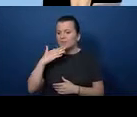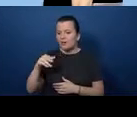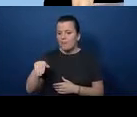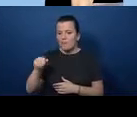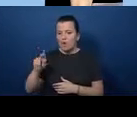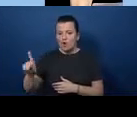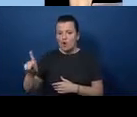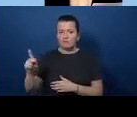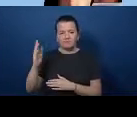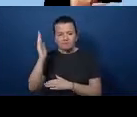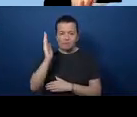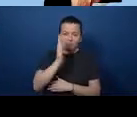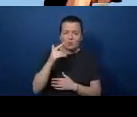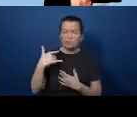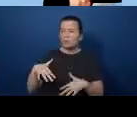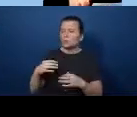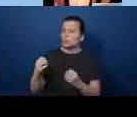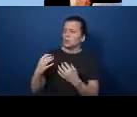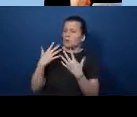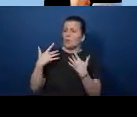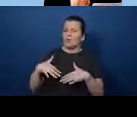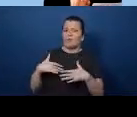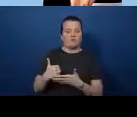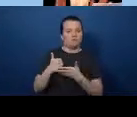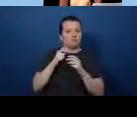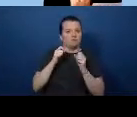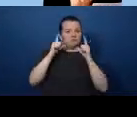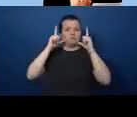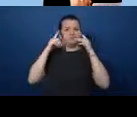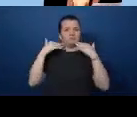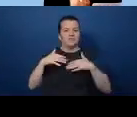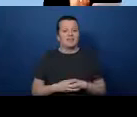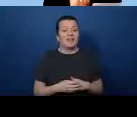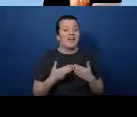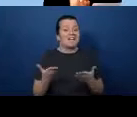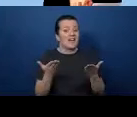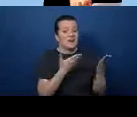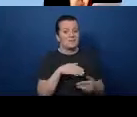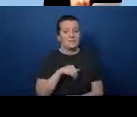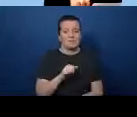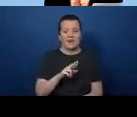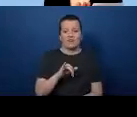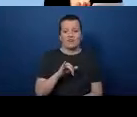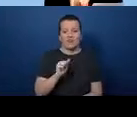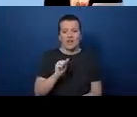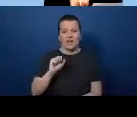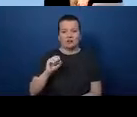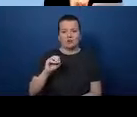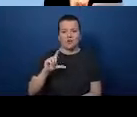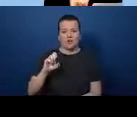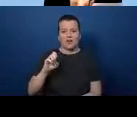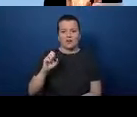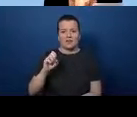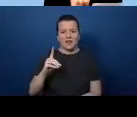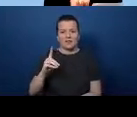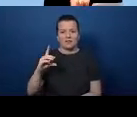So, as I said, now someone very important. She's the special envoy of the UN Secretary General on